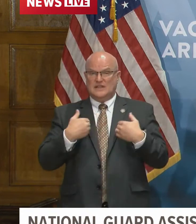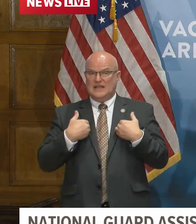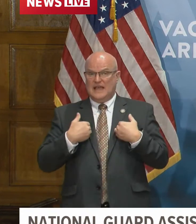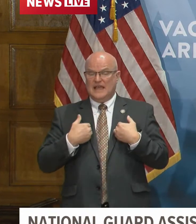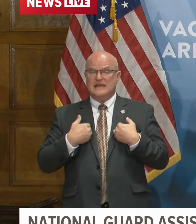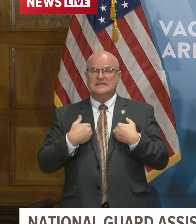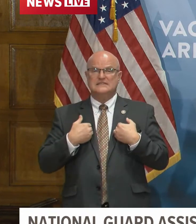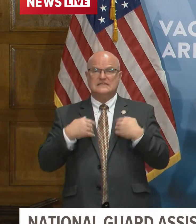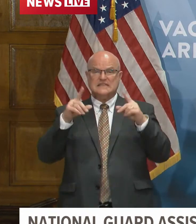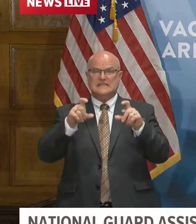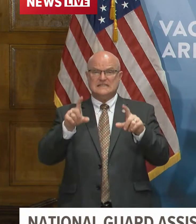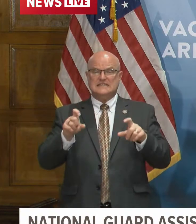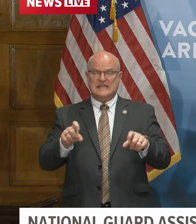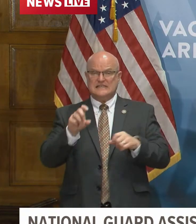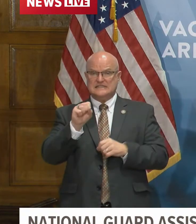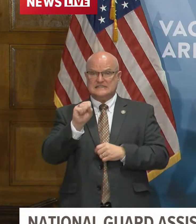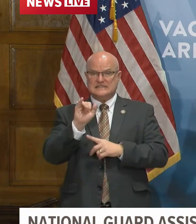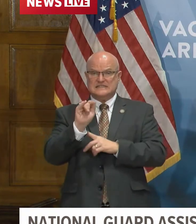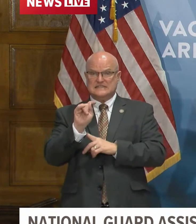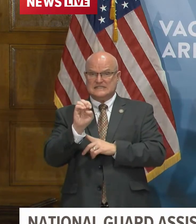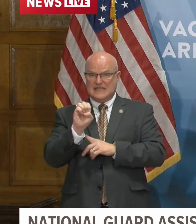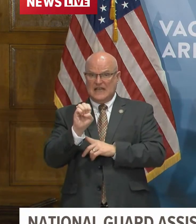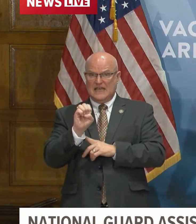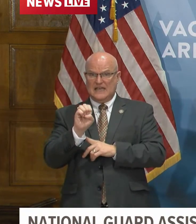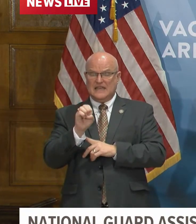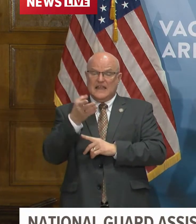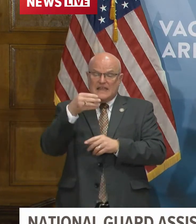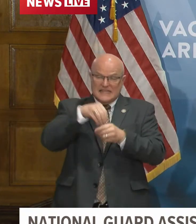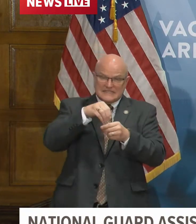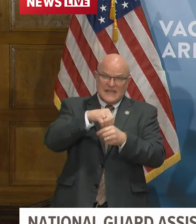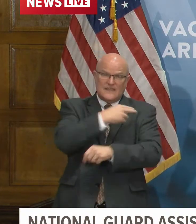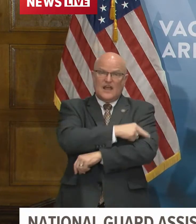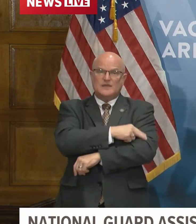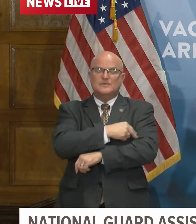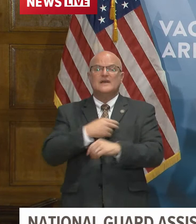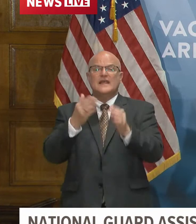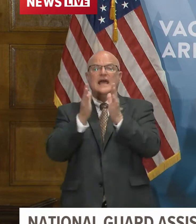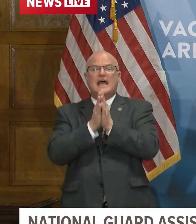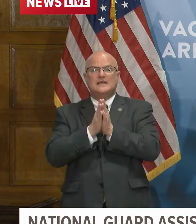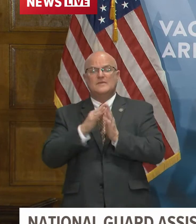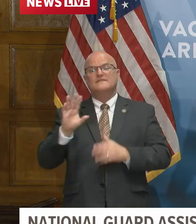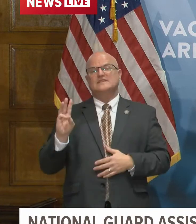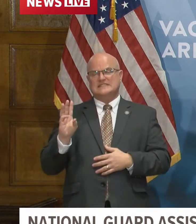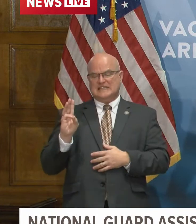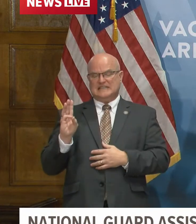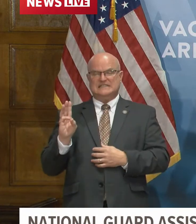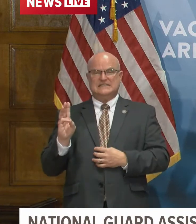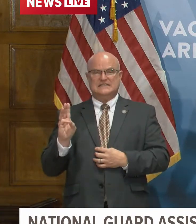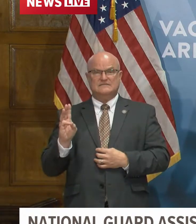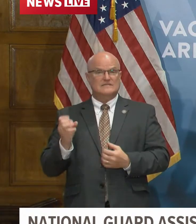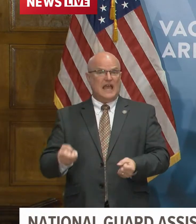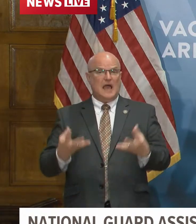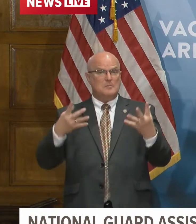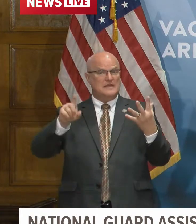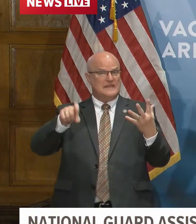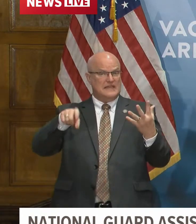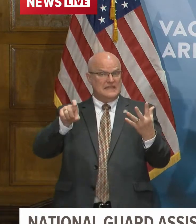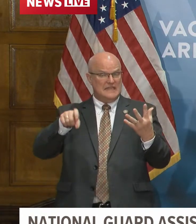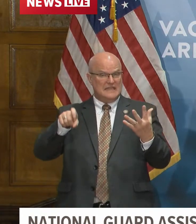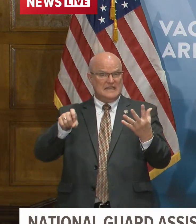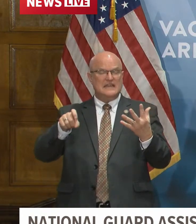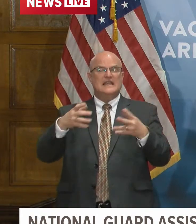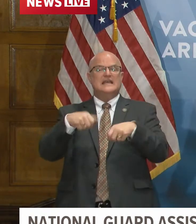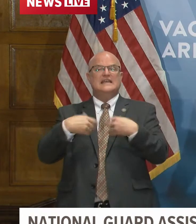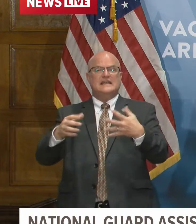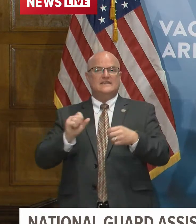a testing site there in their hospital, they asked me for 6. That's how many they needed to